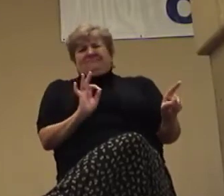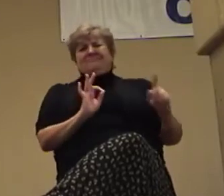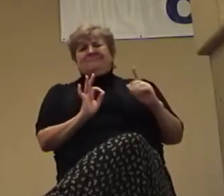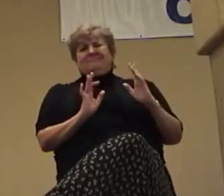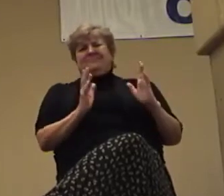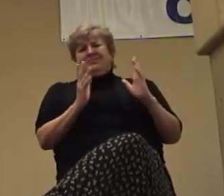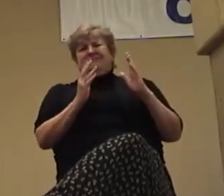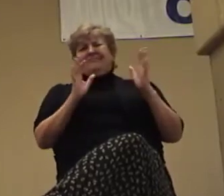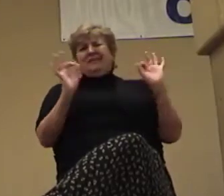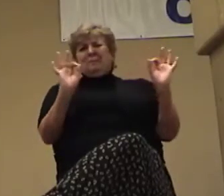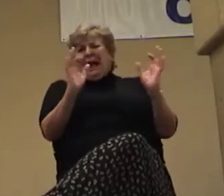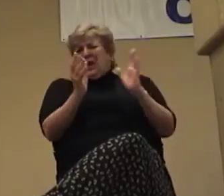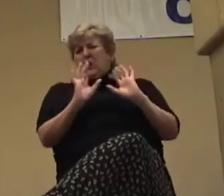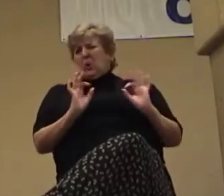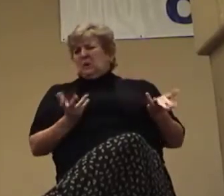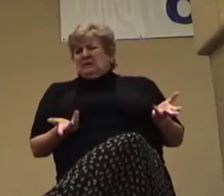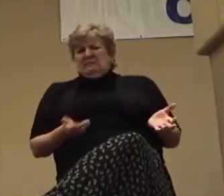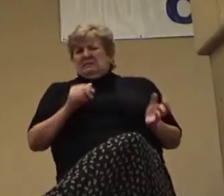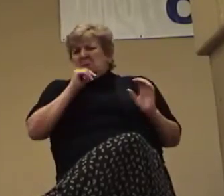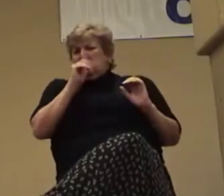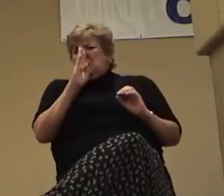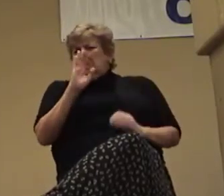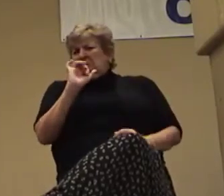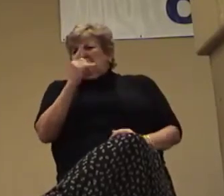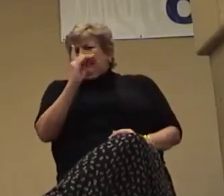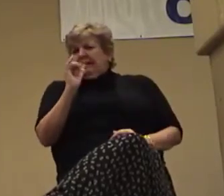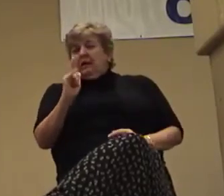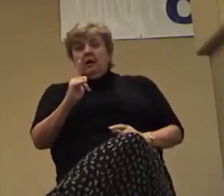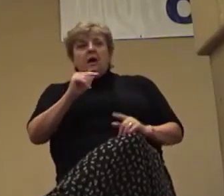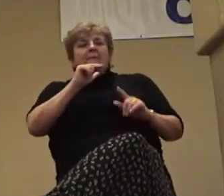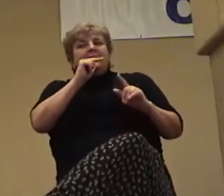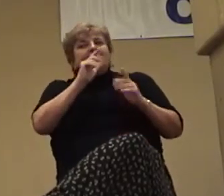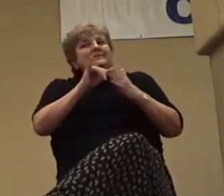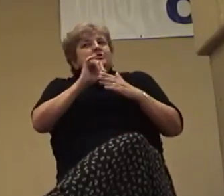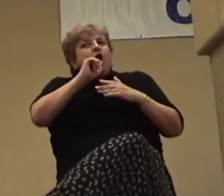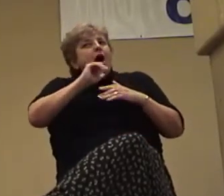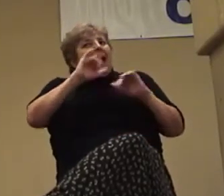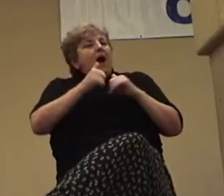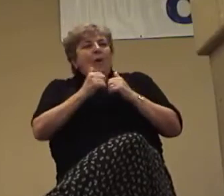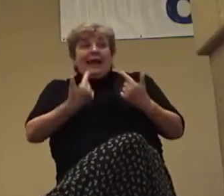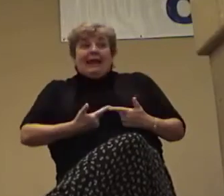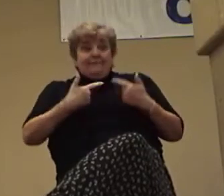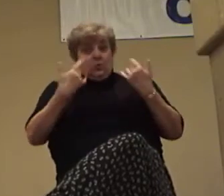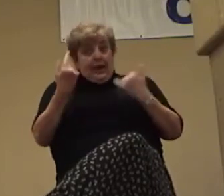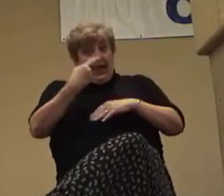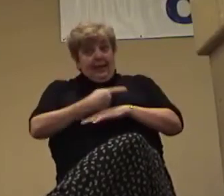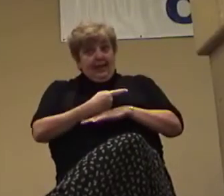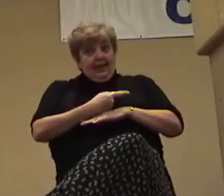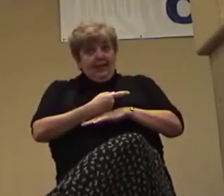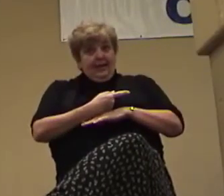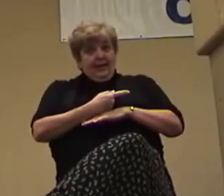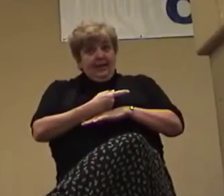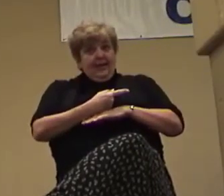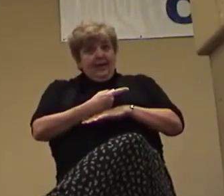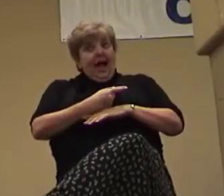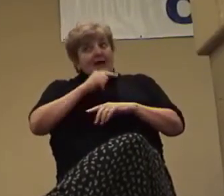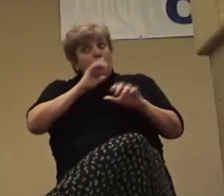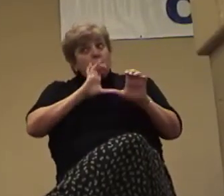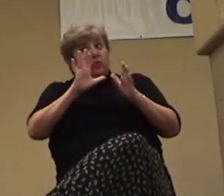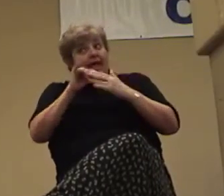and you know, let me just make haste to assure you that's not how I live today, but it's exactly how I started living again in sobriety and untreated alcoholism. Because if